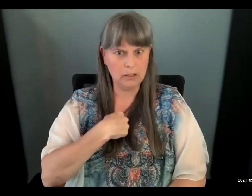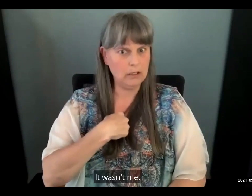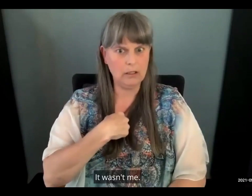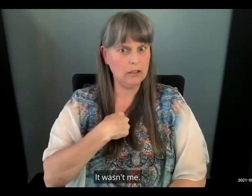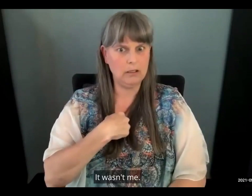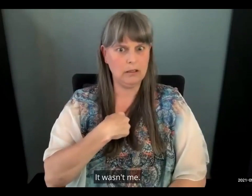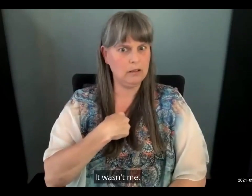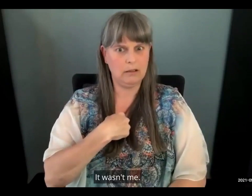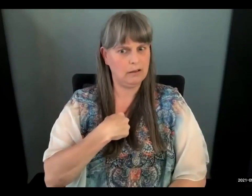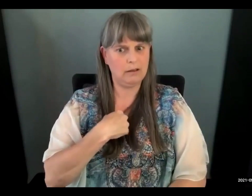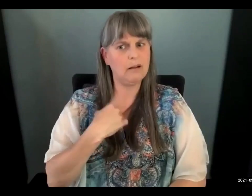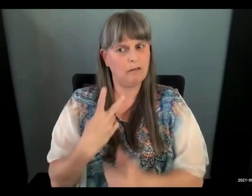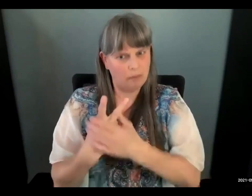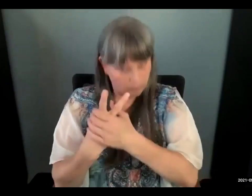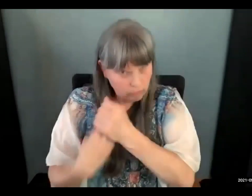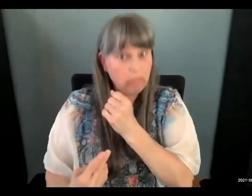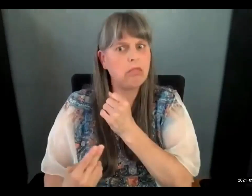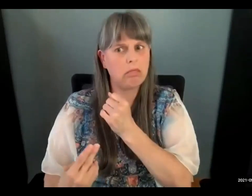It wasn't me.